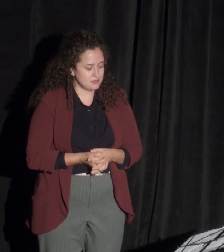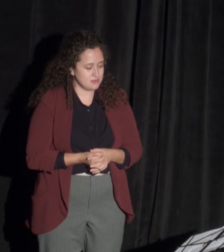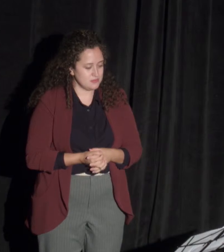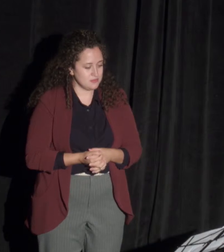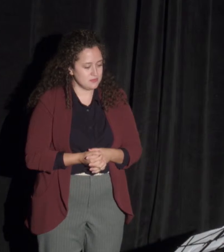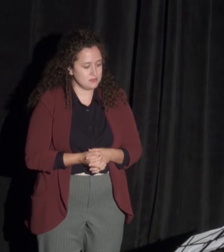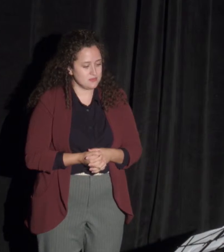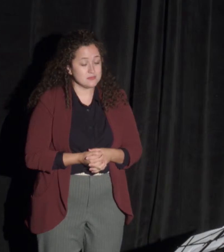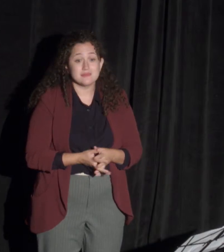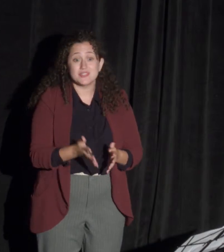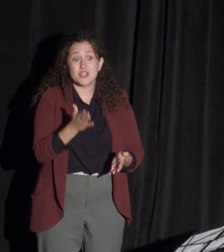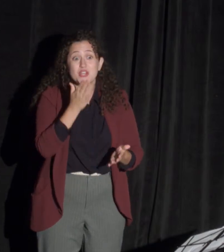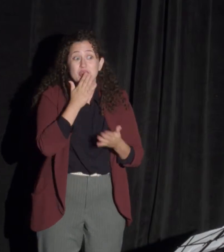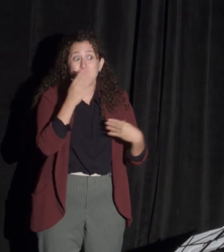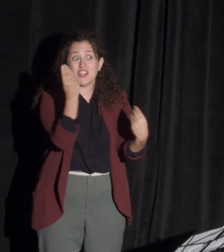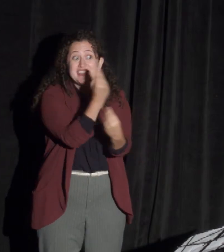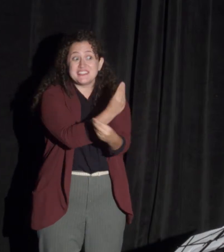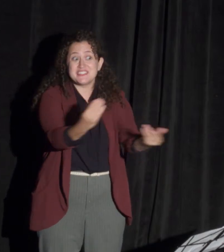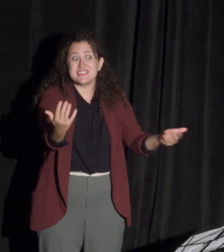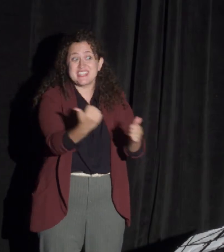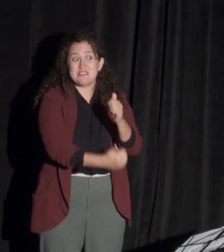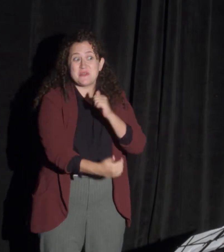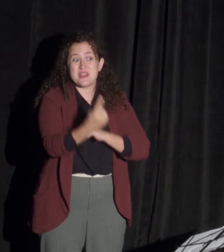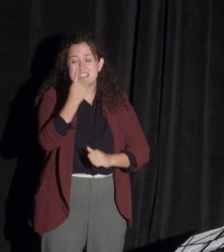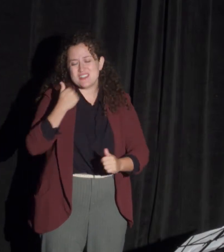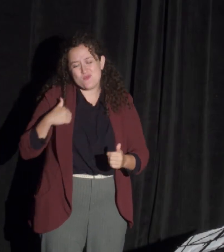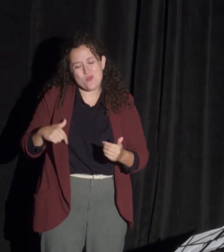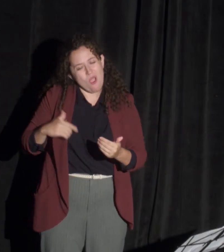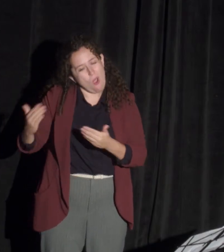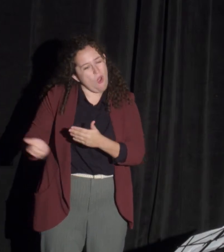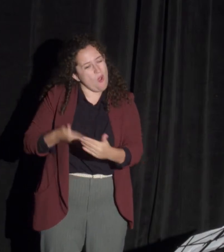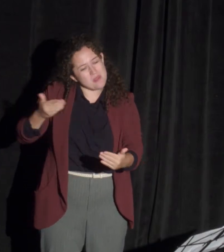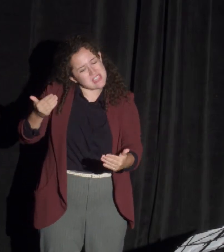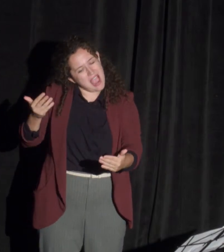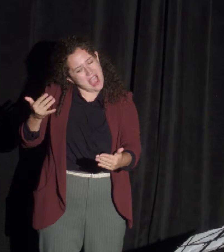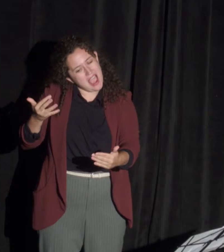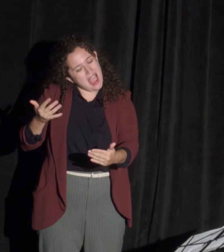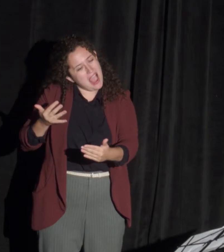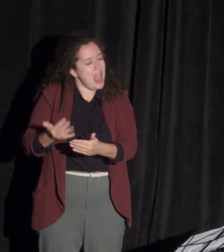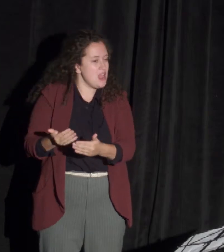Good news, everyone. We've almost reached the end of our journey. We